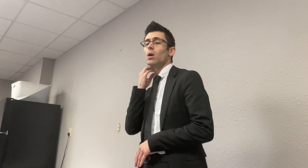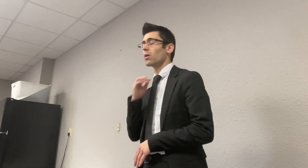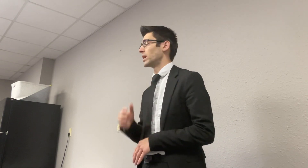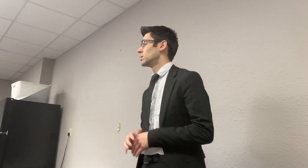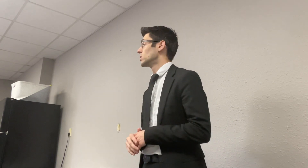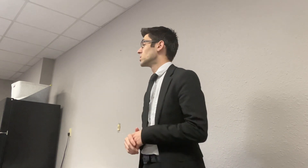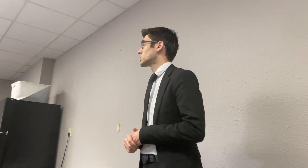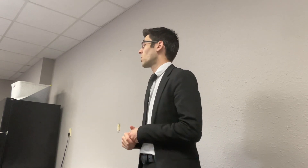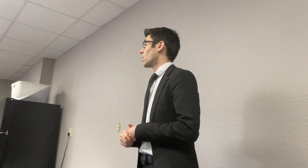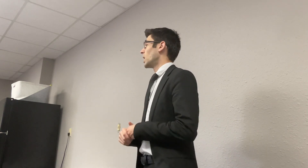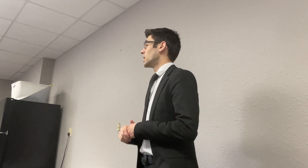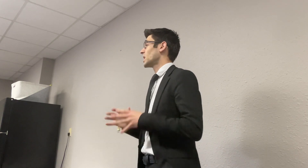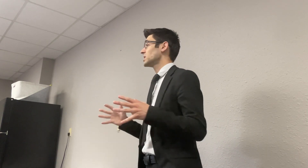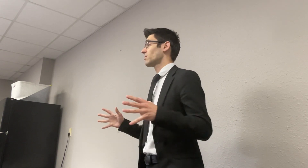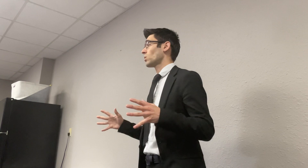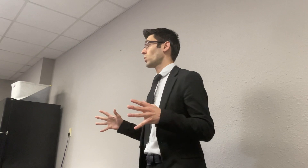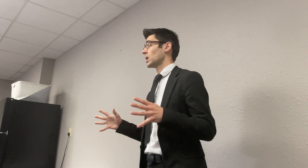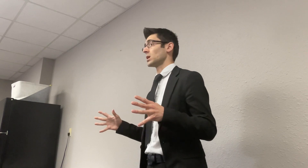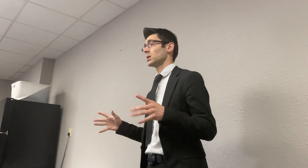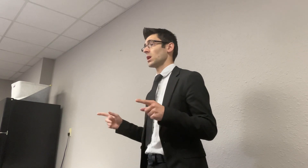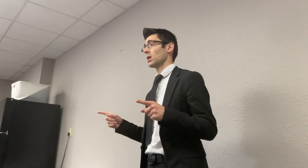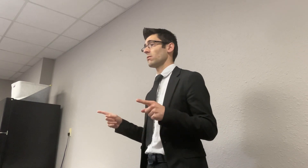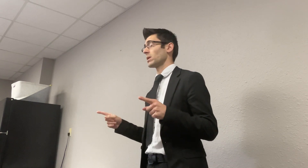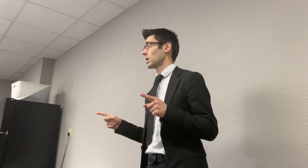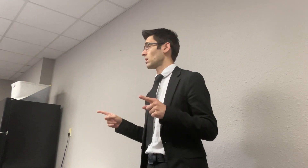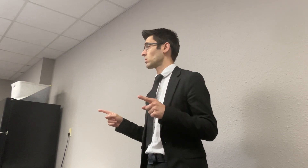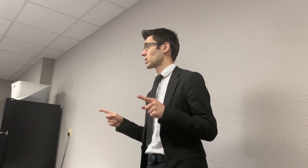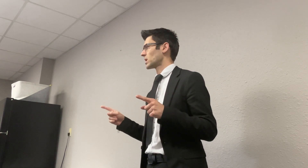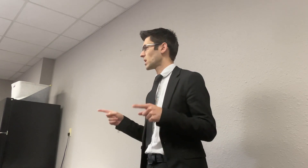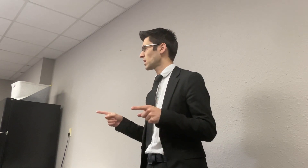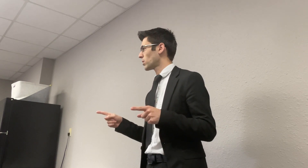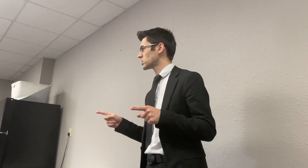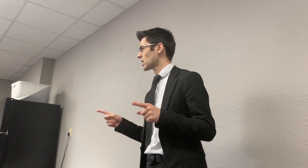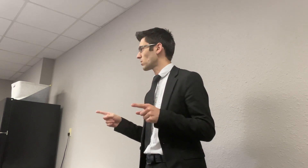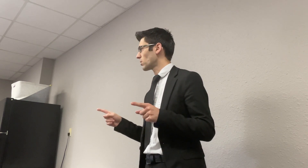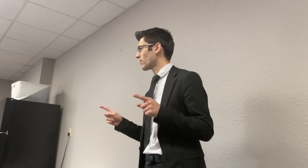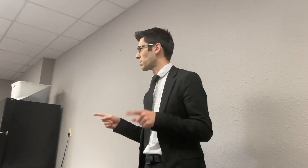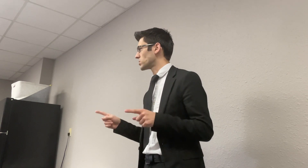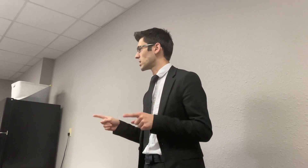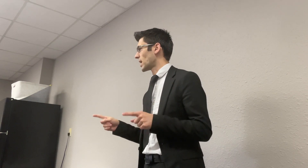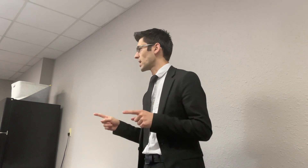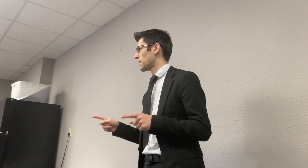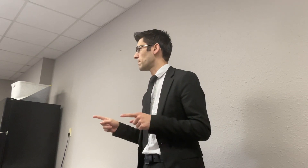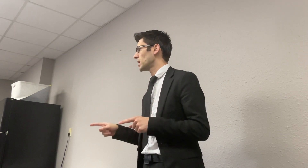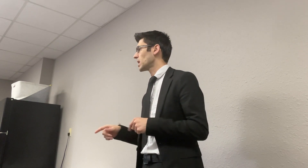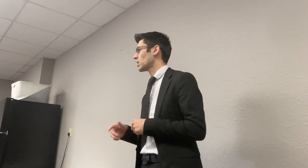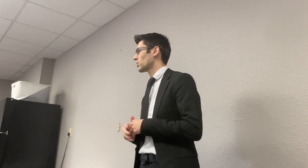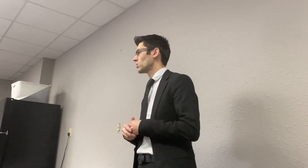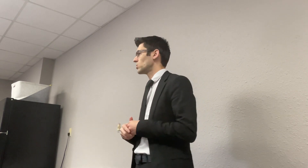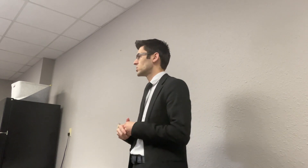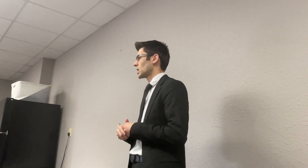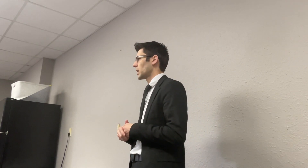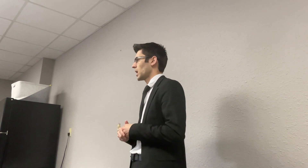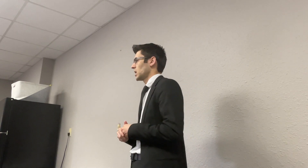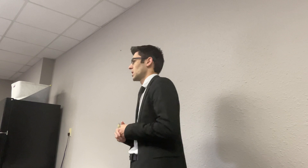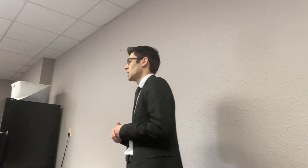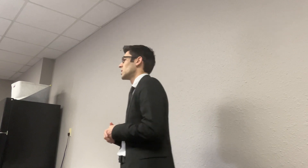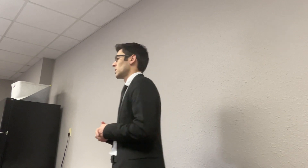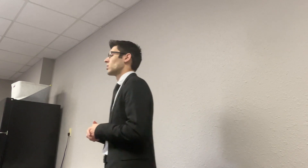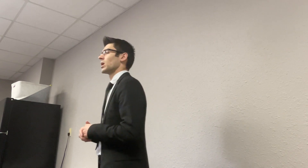right. So, days of the week. Did anybody did I post that? I don't know if I posted that yet. Monday through Sunday? Okay.